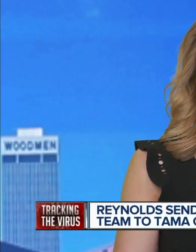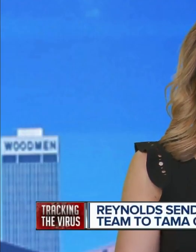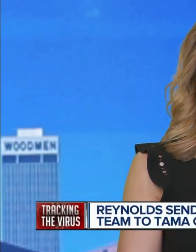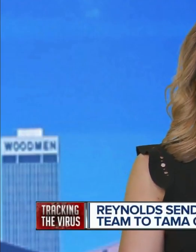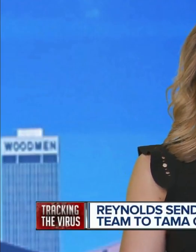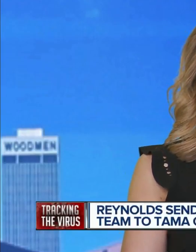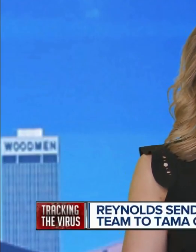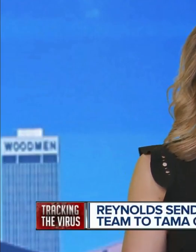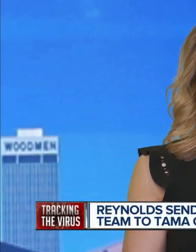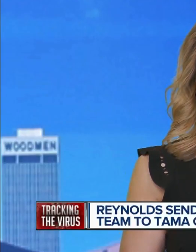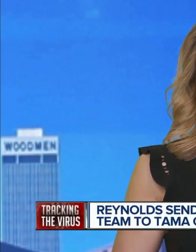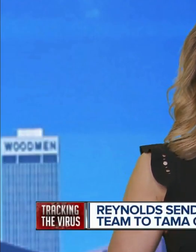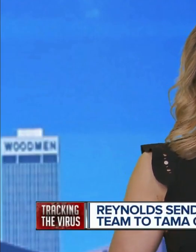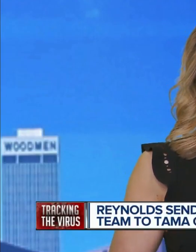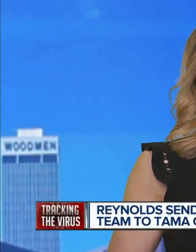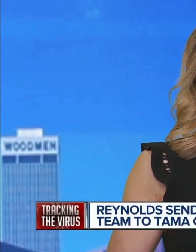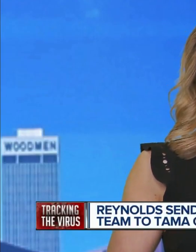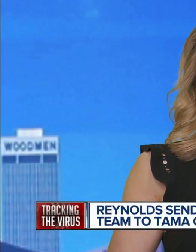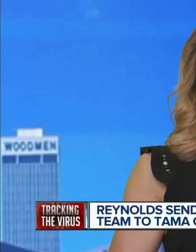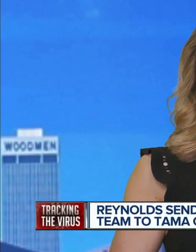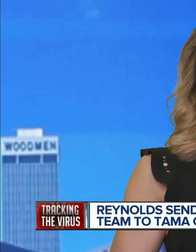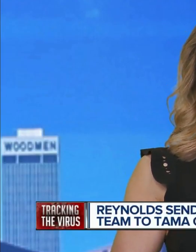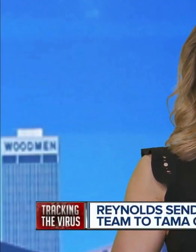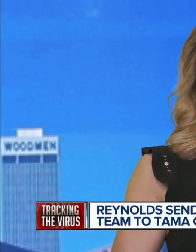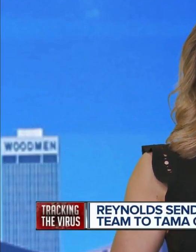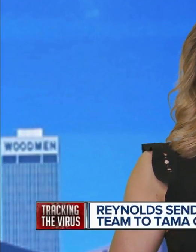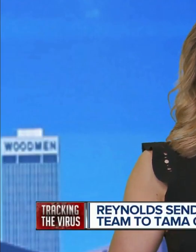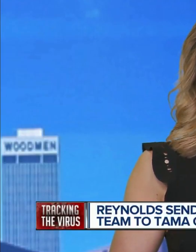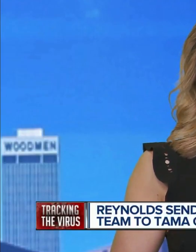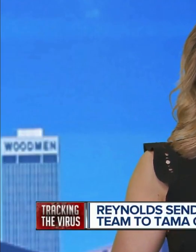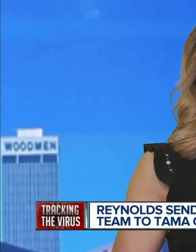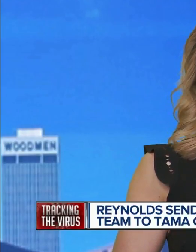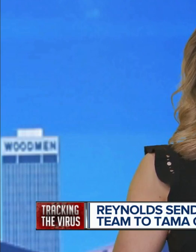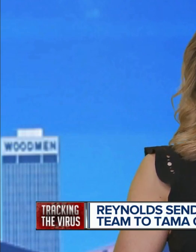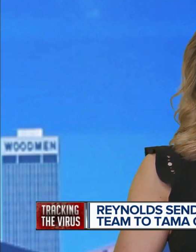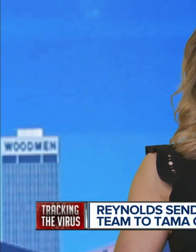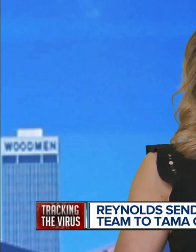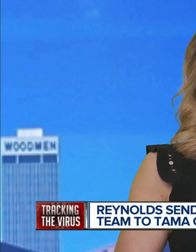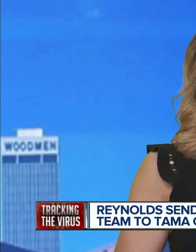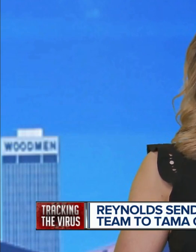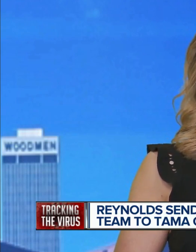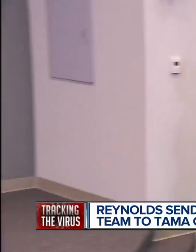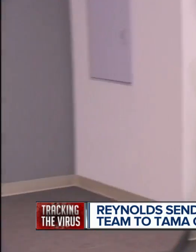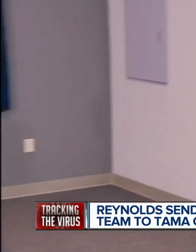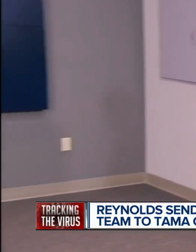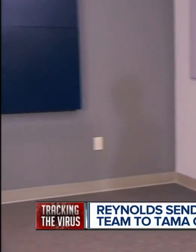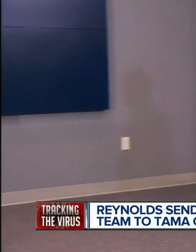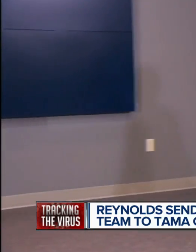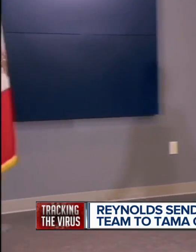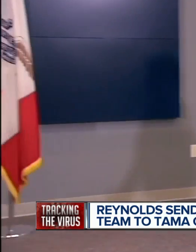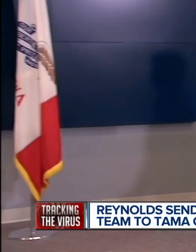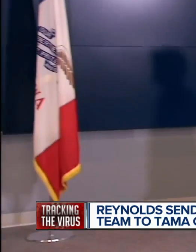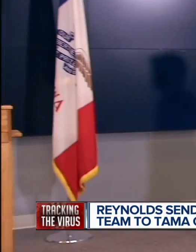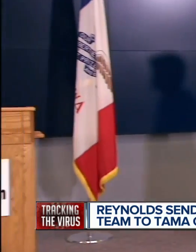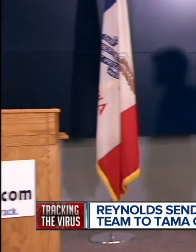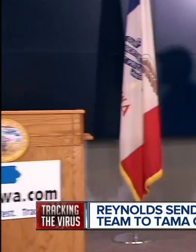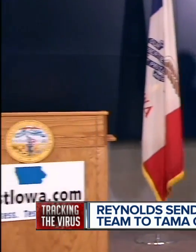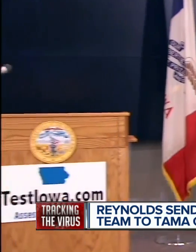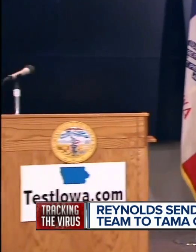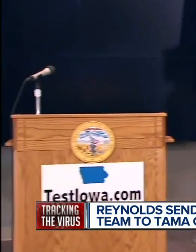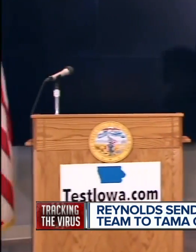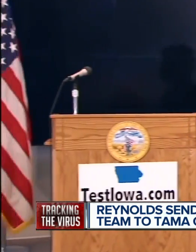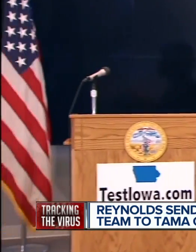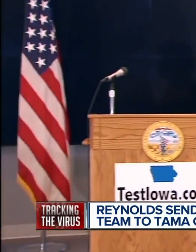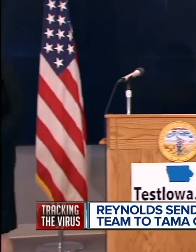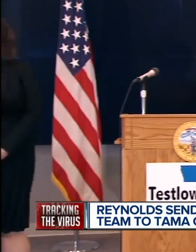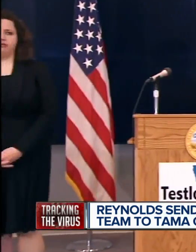In Iowa, there are 3,748 positive cases of coronavirus and 90 deaths. At a news conference today, Iowa